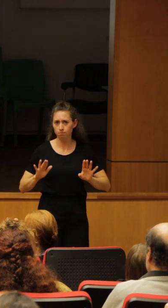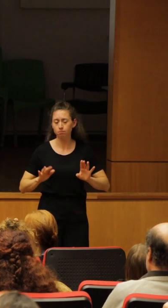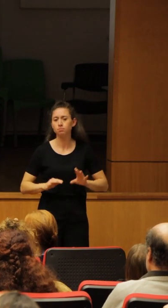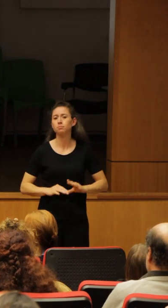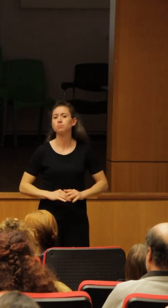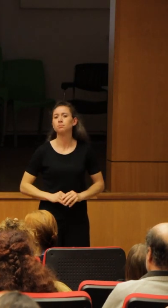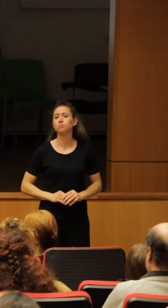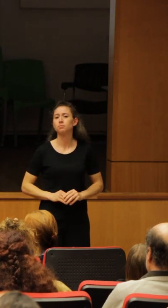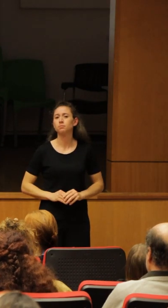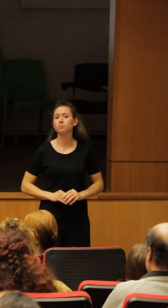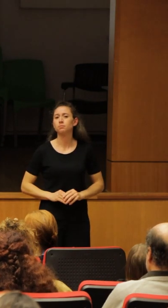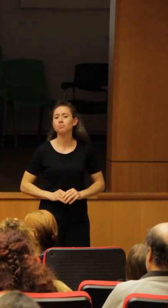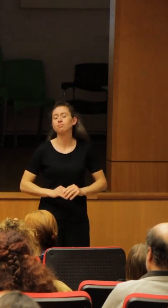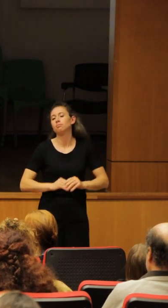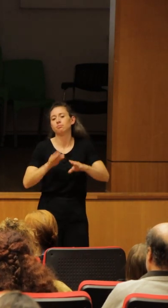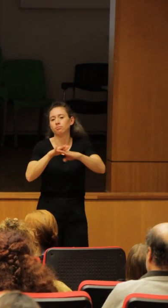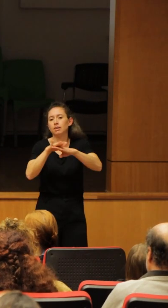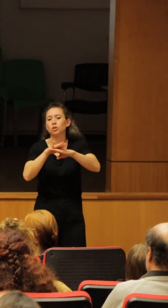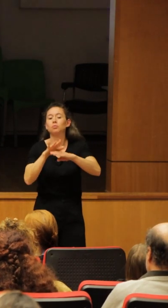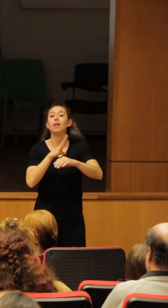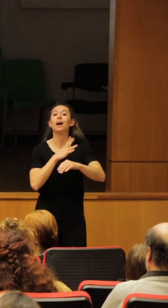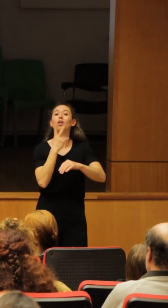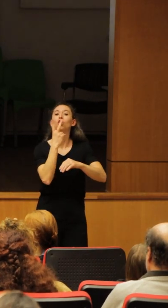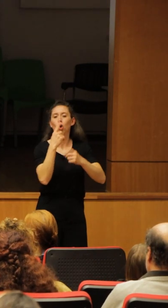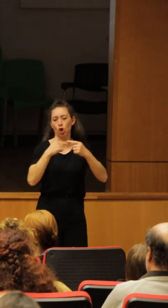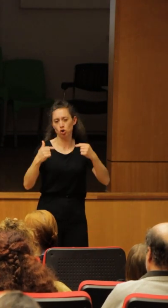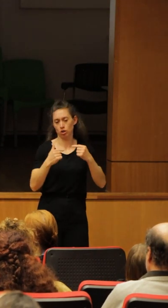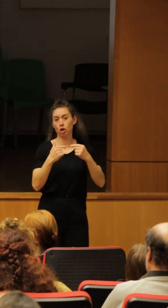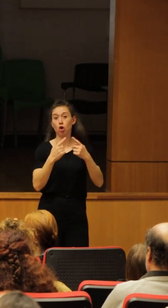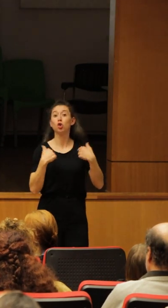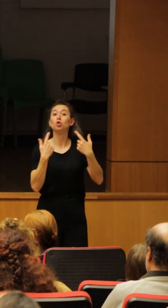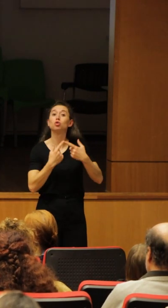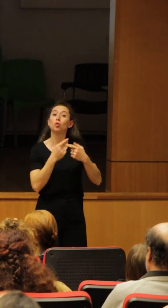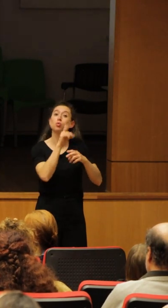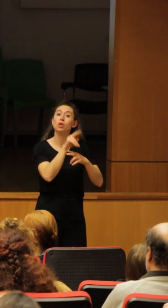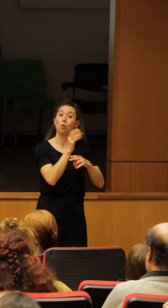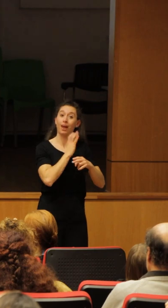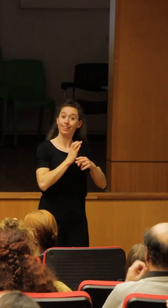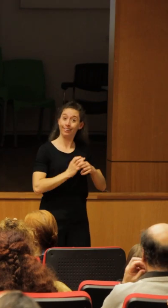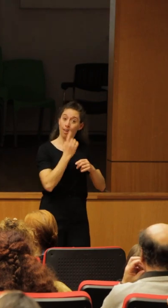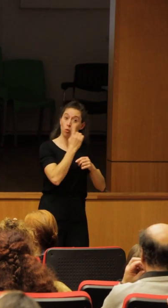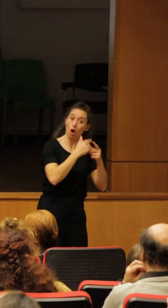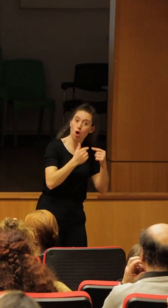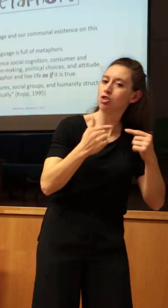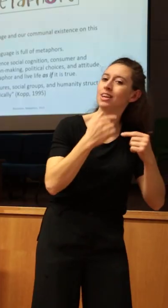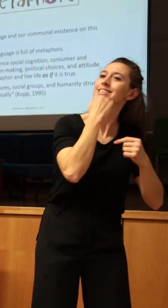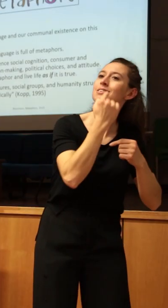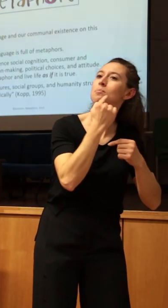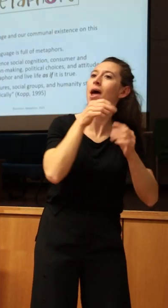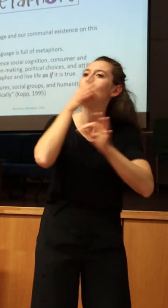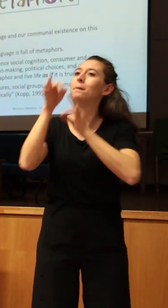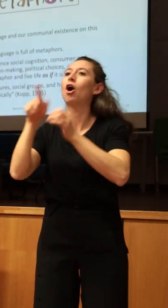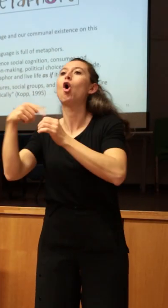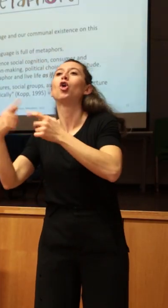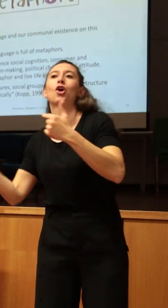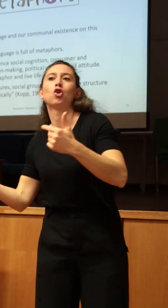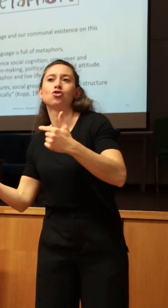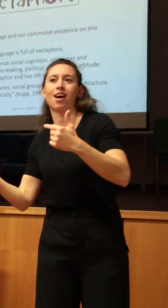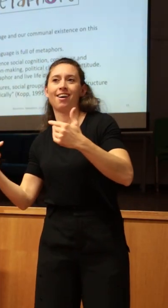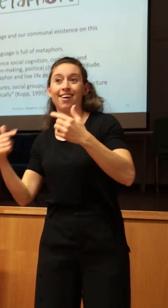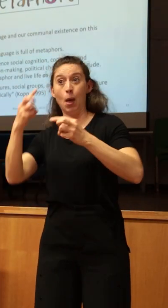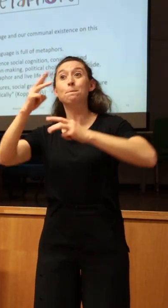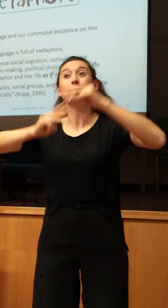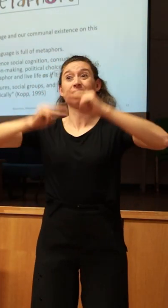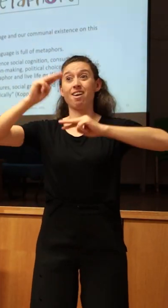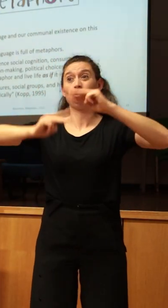to explain the other one. Básicamente tenemos dos cosas y usamos las características de una para explicar la otra. And usually we use